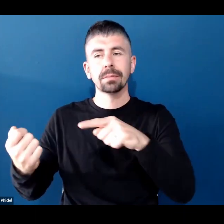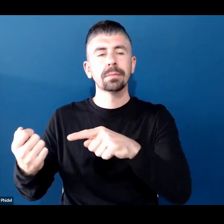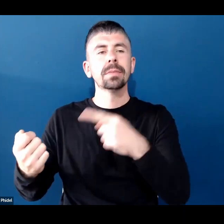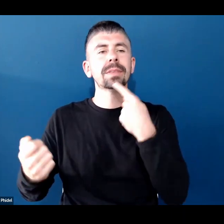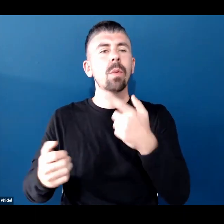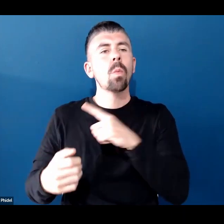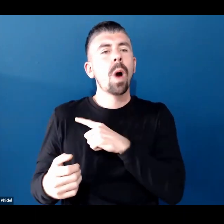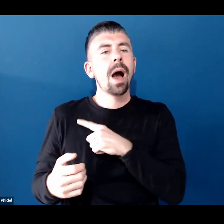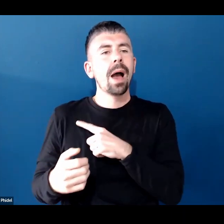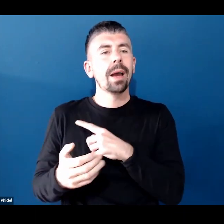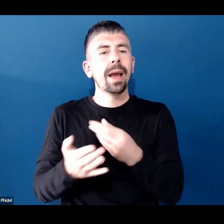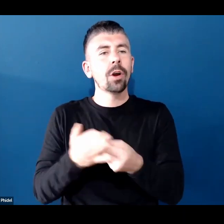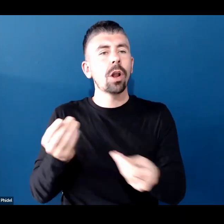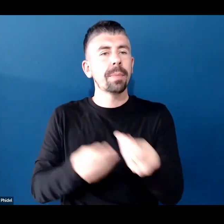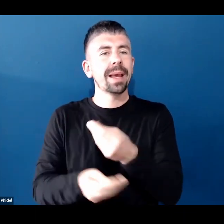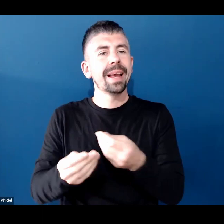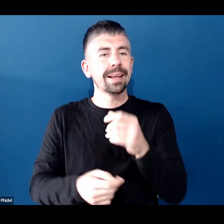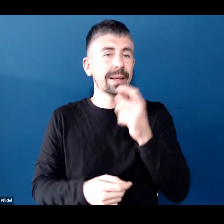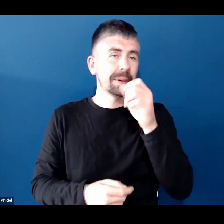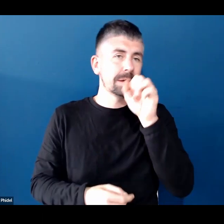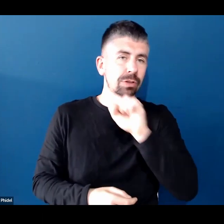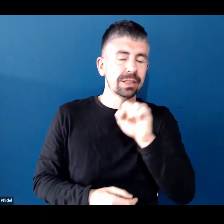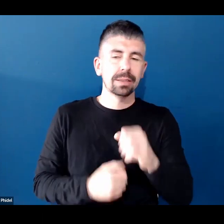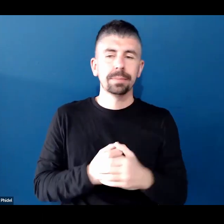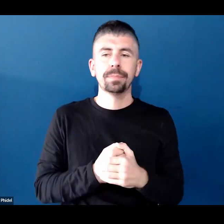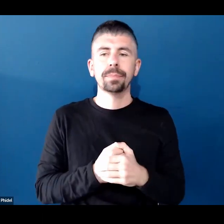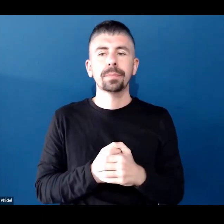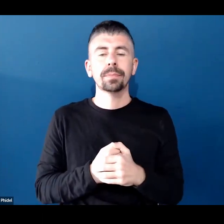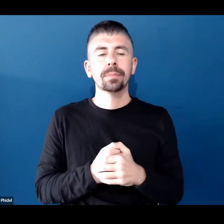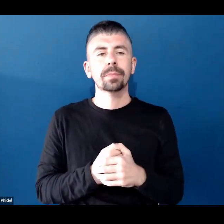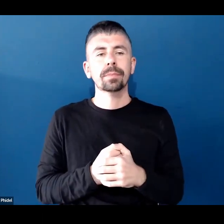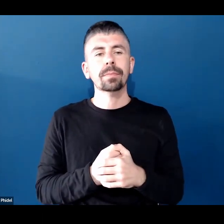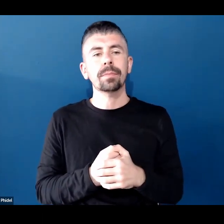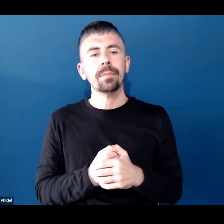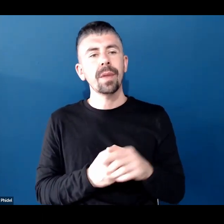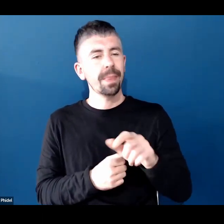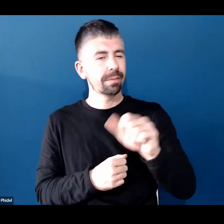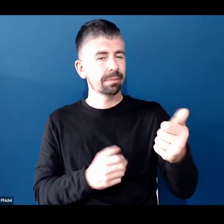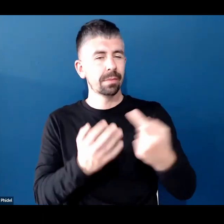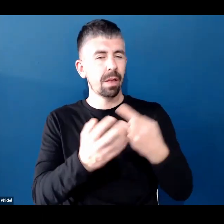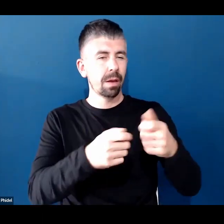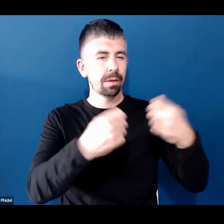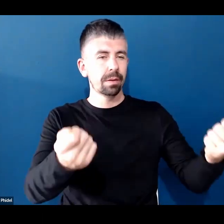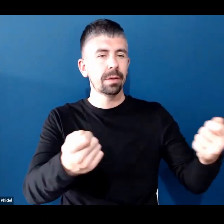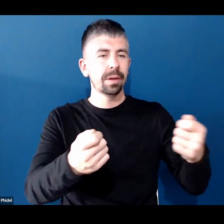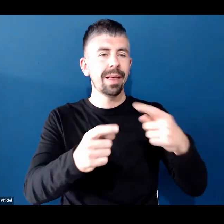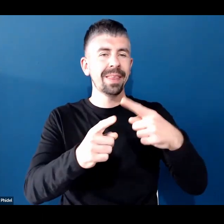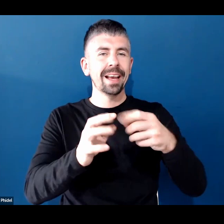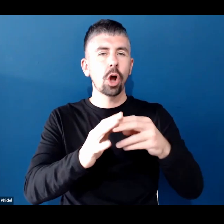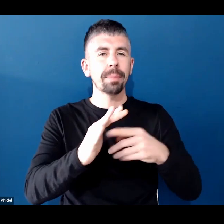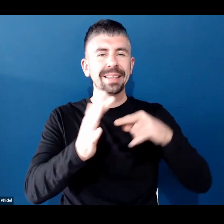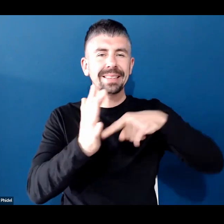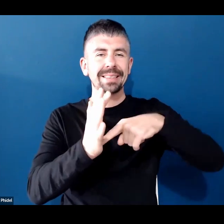of course, The Economist, that wonderful magazine, had a piece after the Beyond Growth conference in May of this